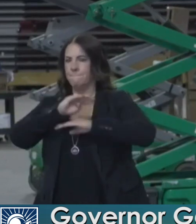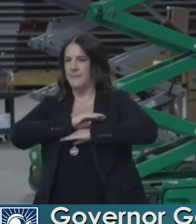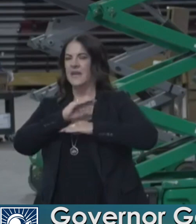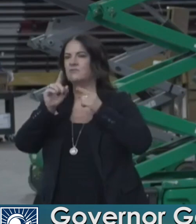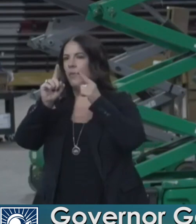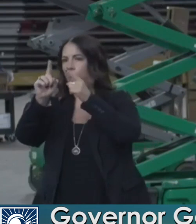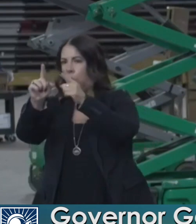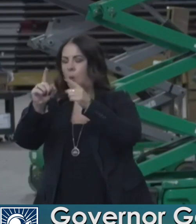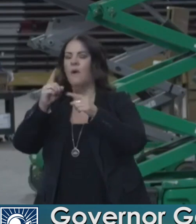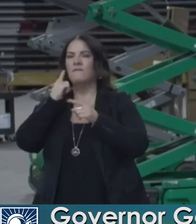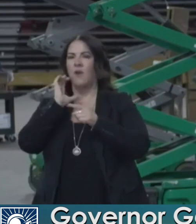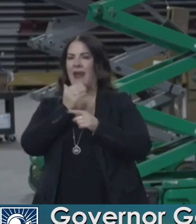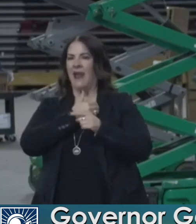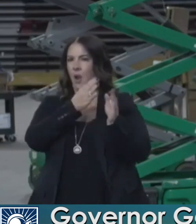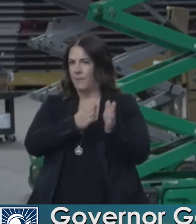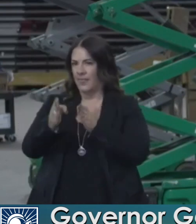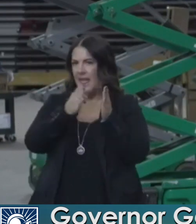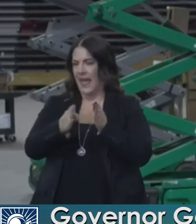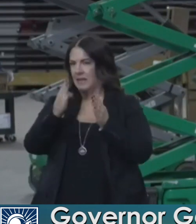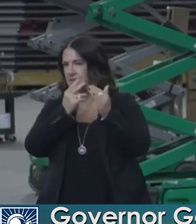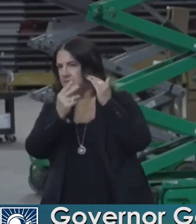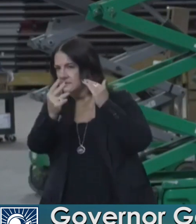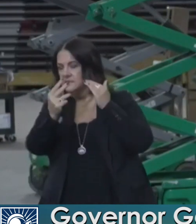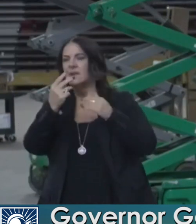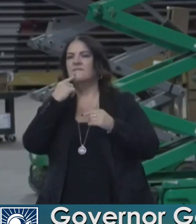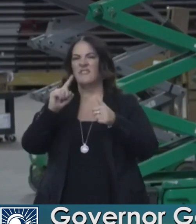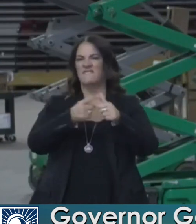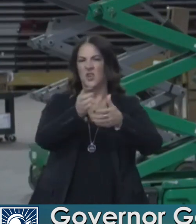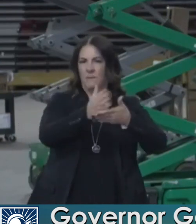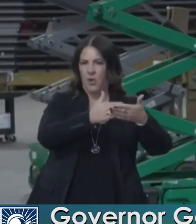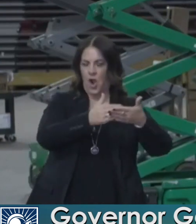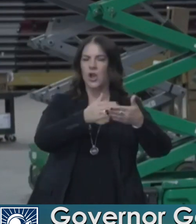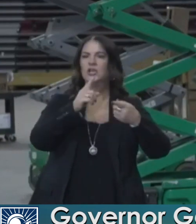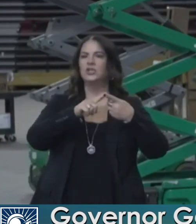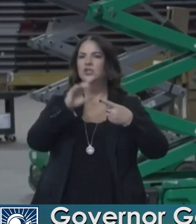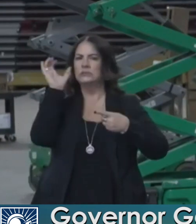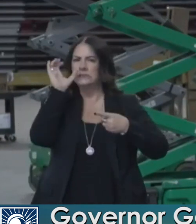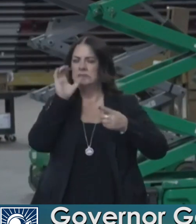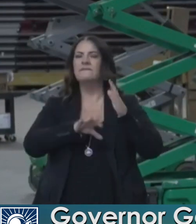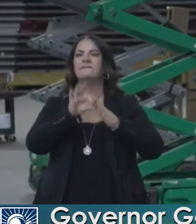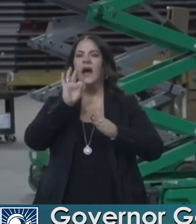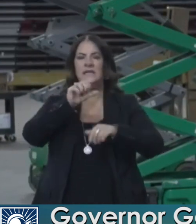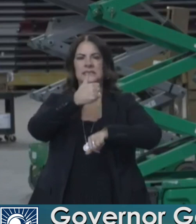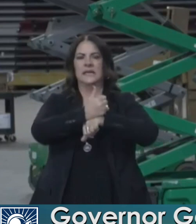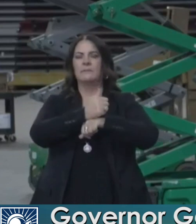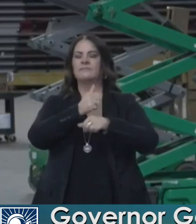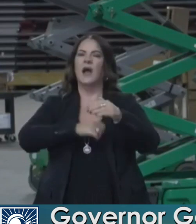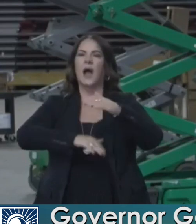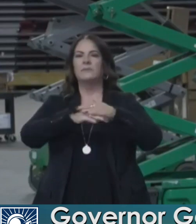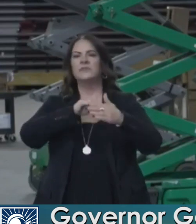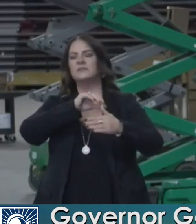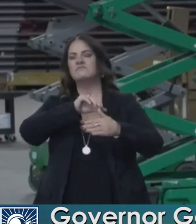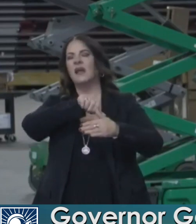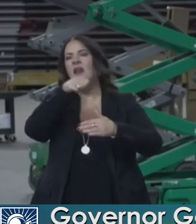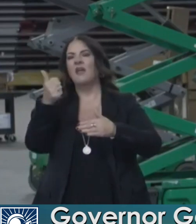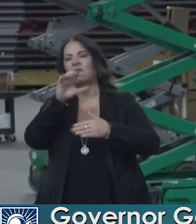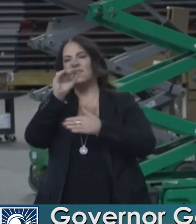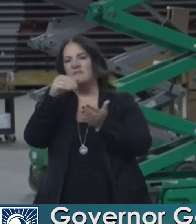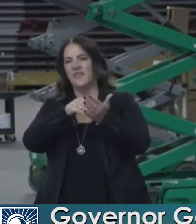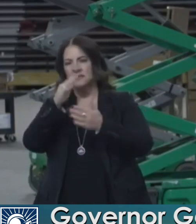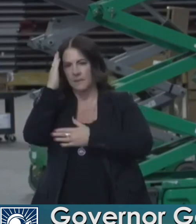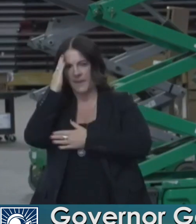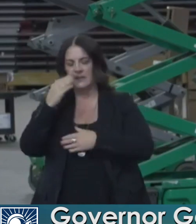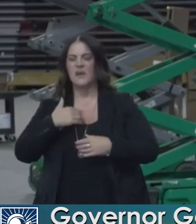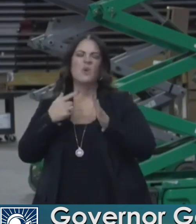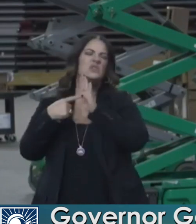ongoing preparation plan, phase one, to get to those 50,000 beds. Let me flesh out a little bit more about what those beds look